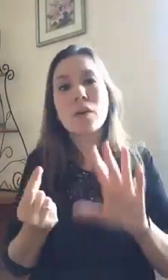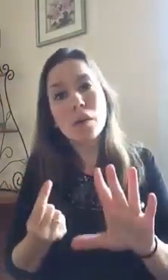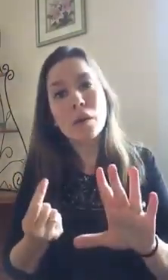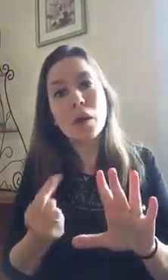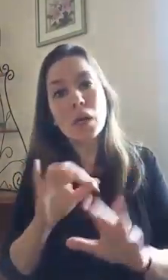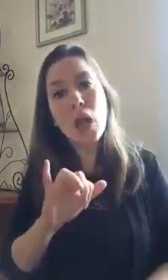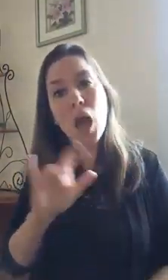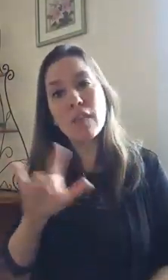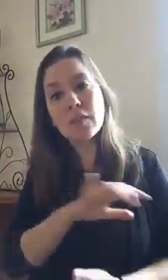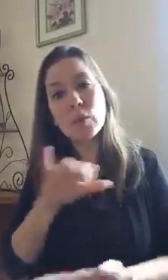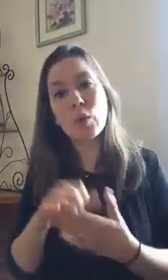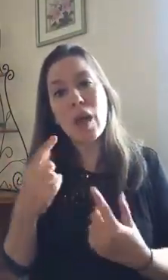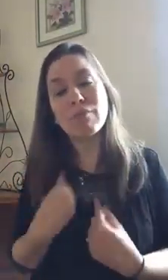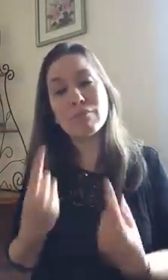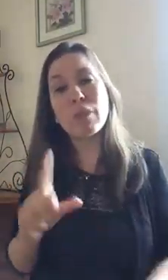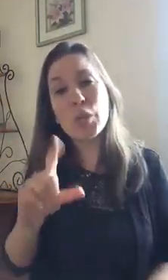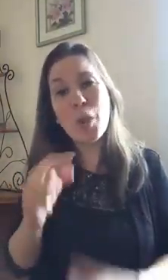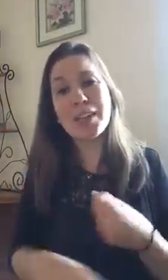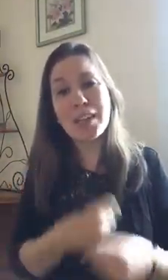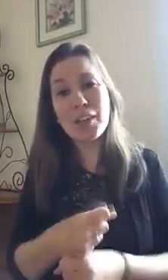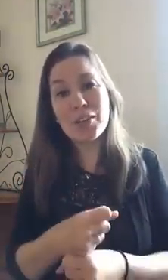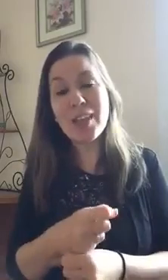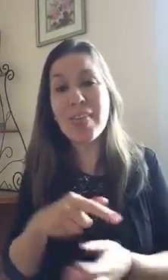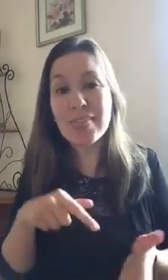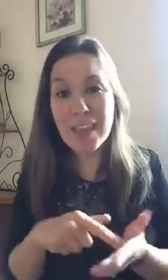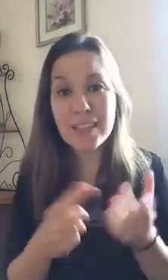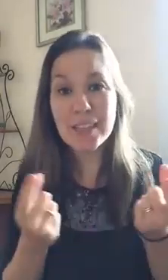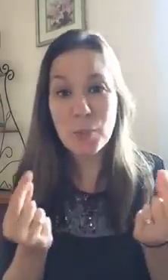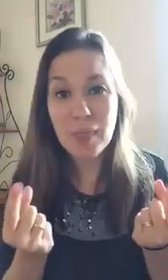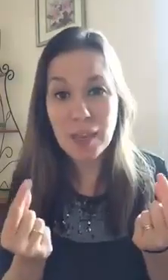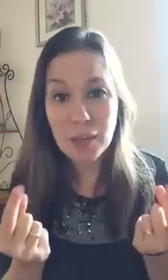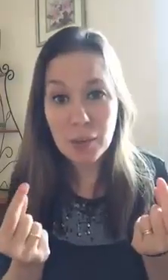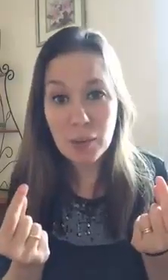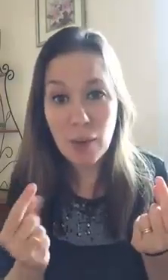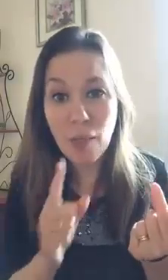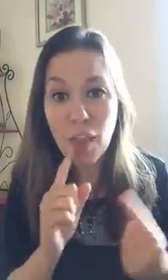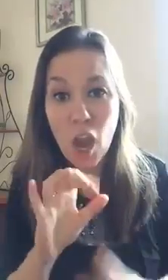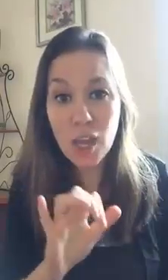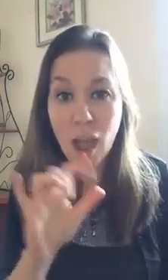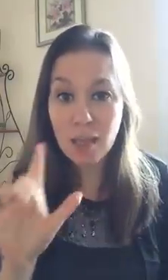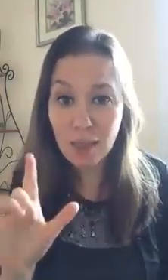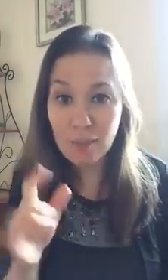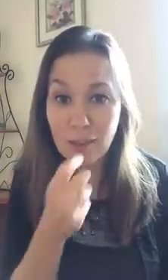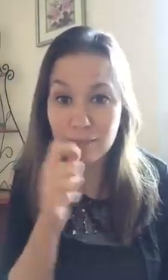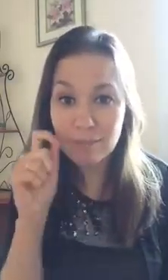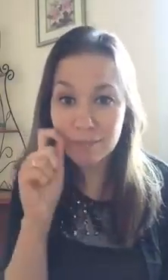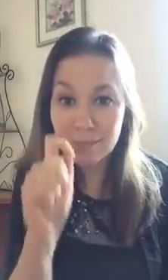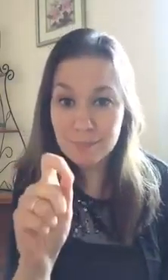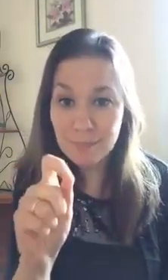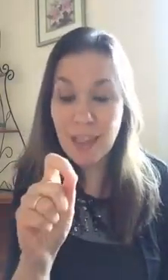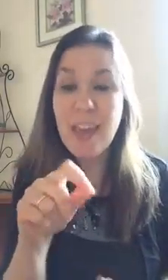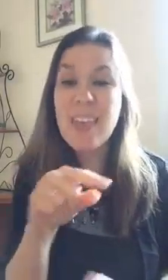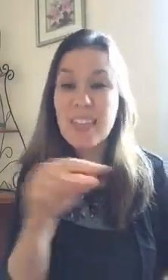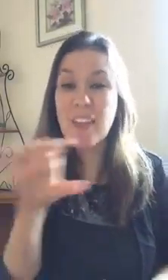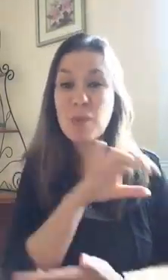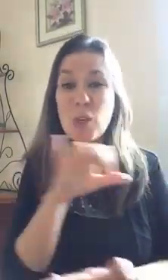years. This is what they do. They're Young Living. They have been doing this long enough that they know exactly